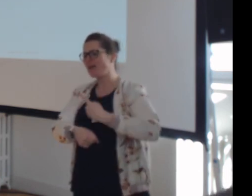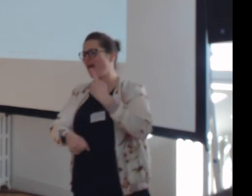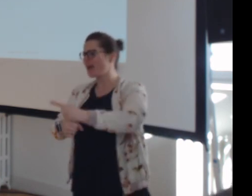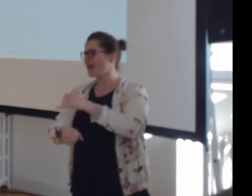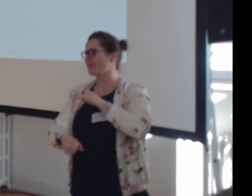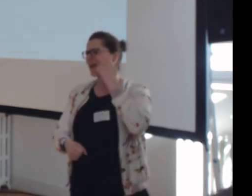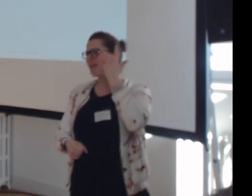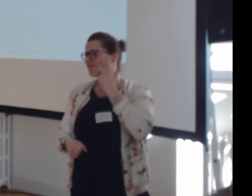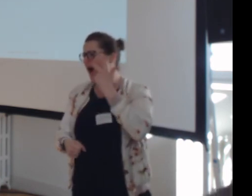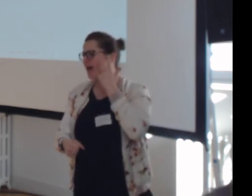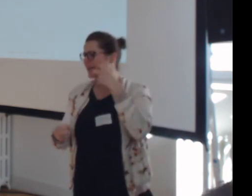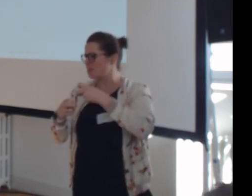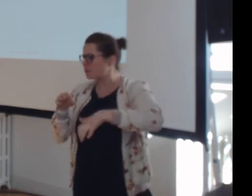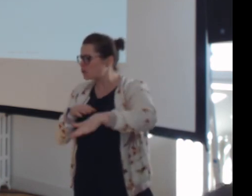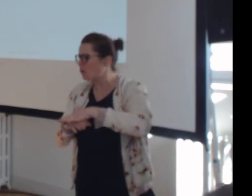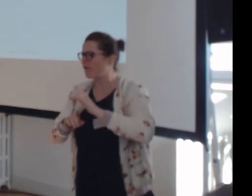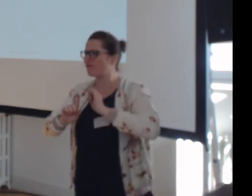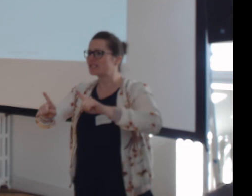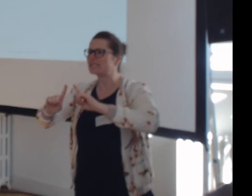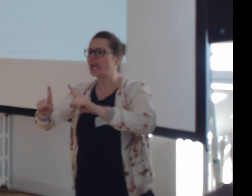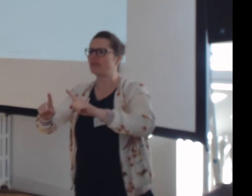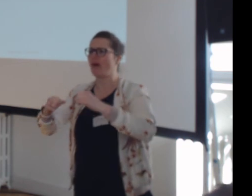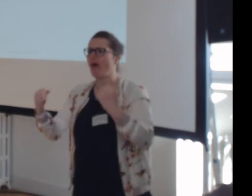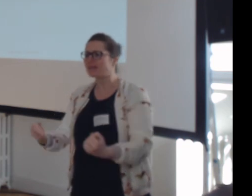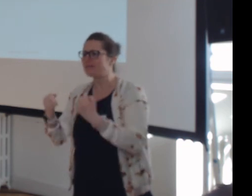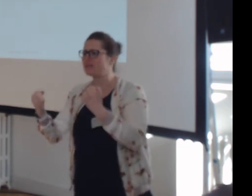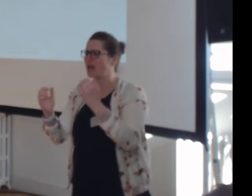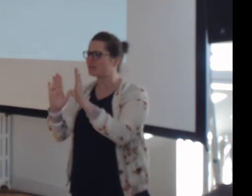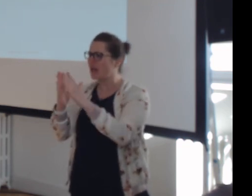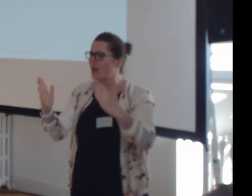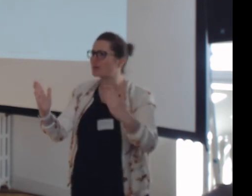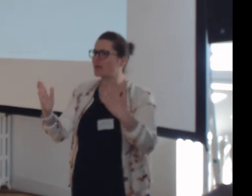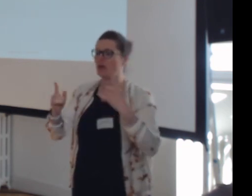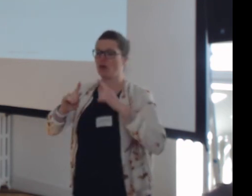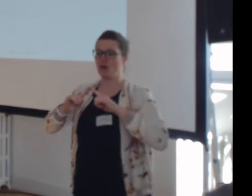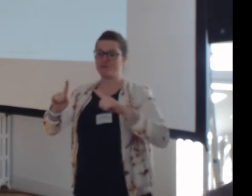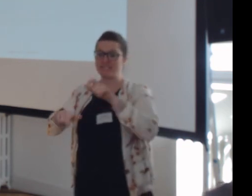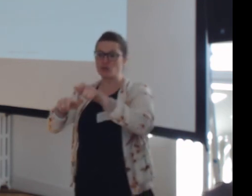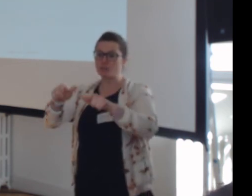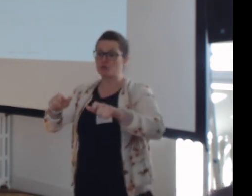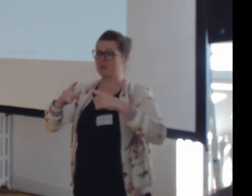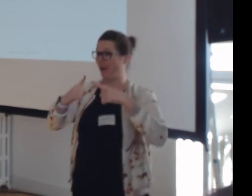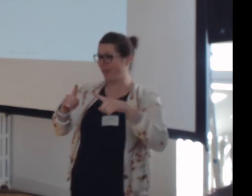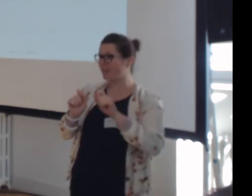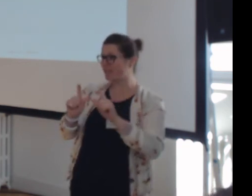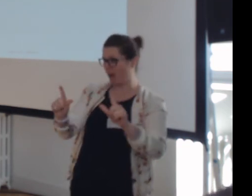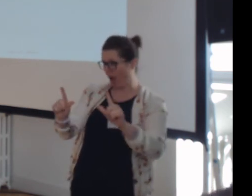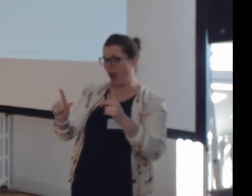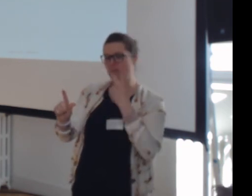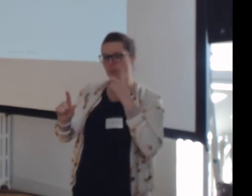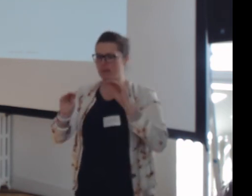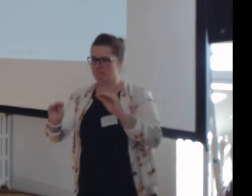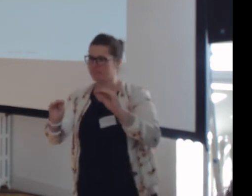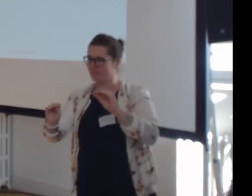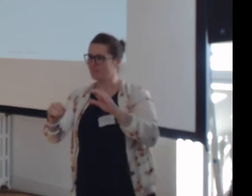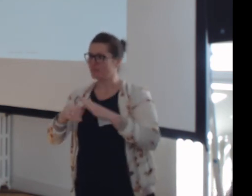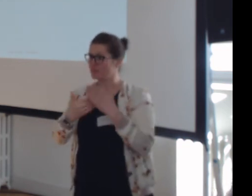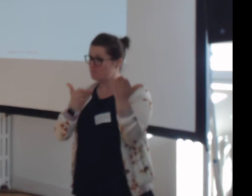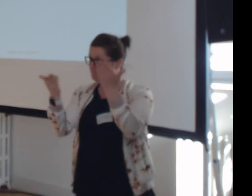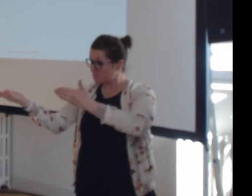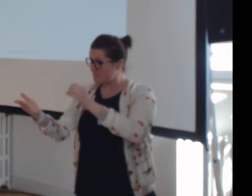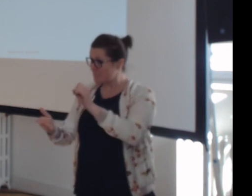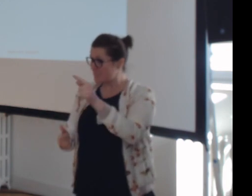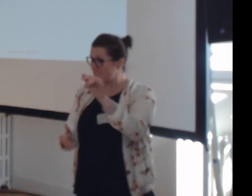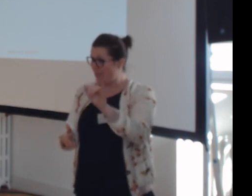Brussels, from activities in libraries to read to children with a different home language at their homes. So,